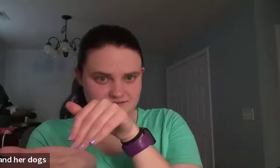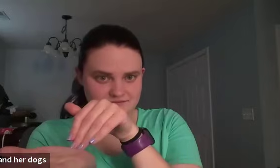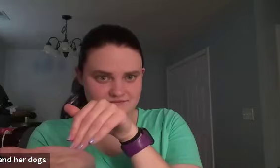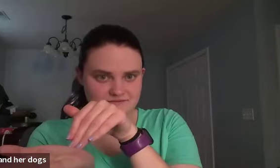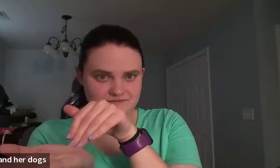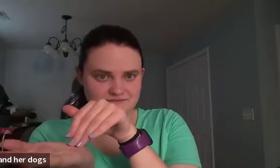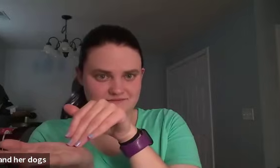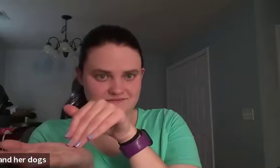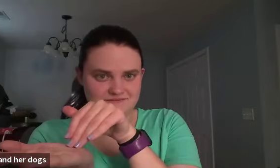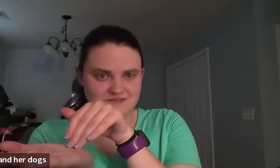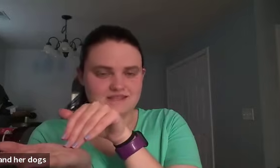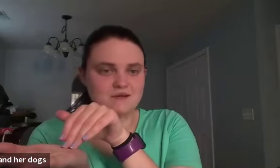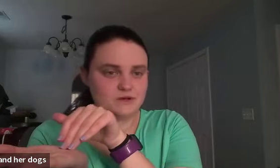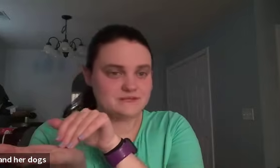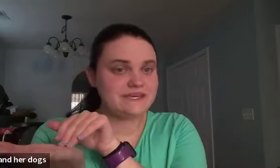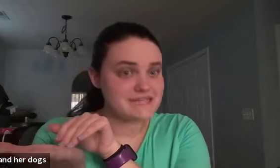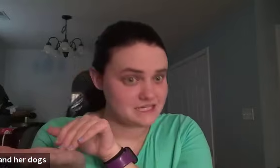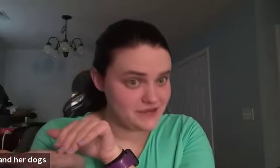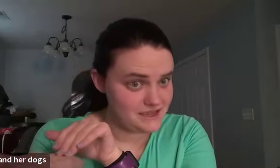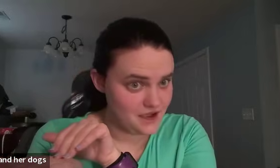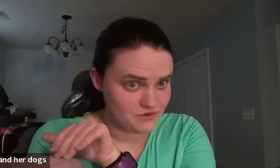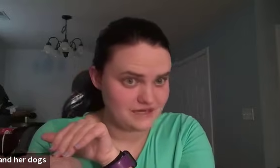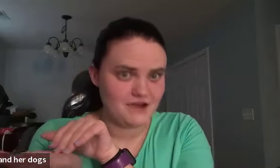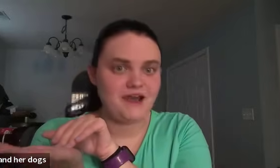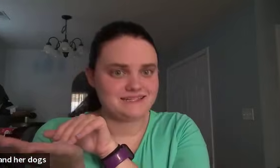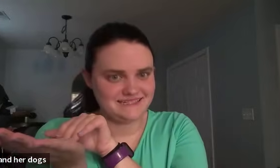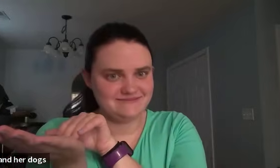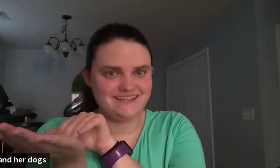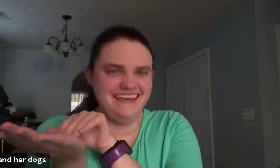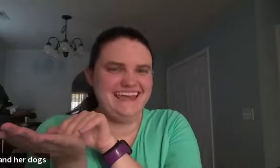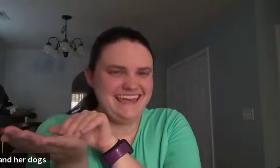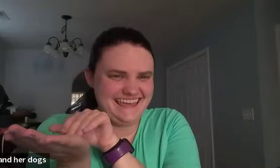123,000. Someone is being attacked by a cat right now. I see it.